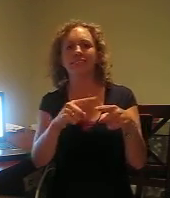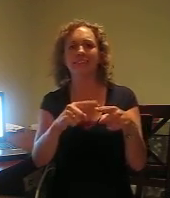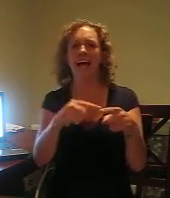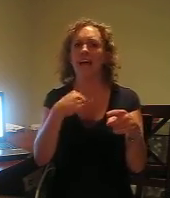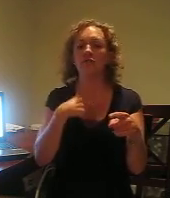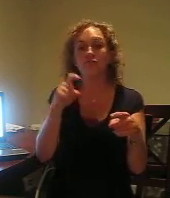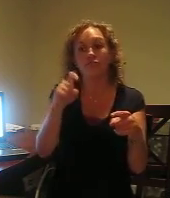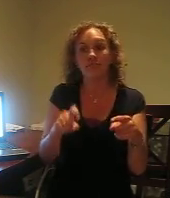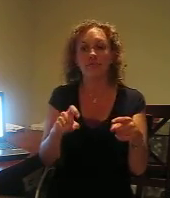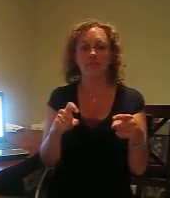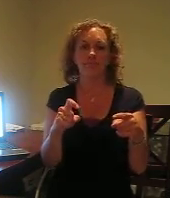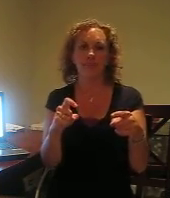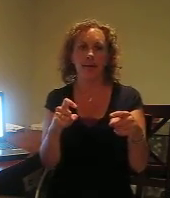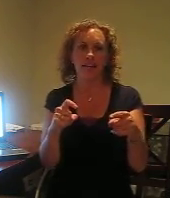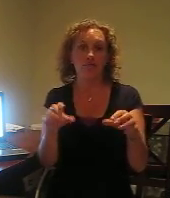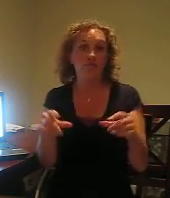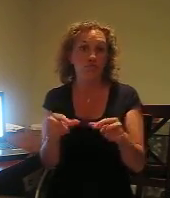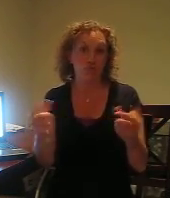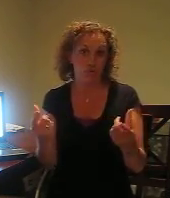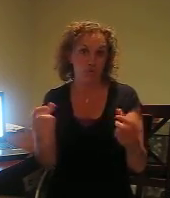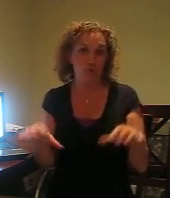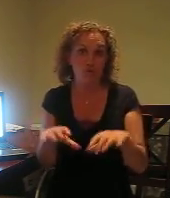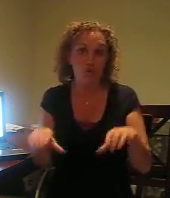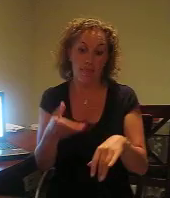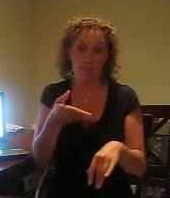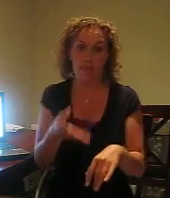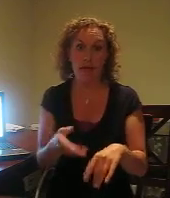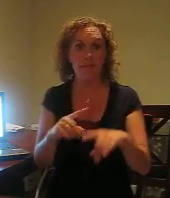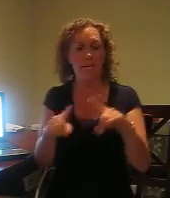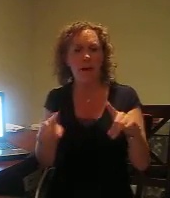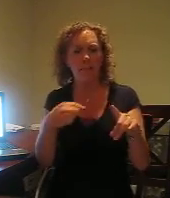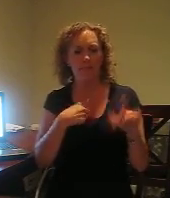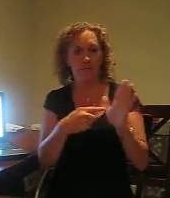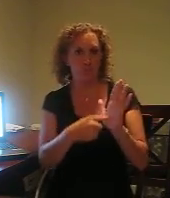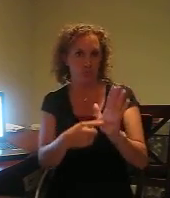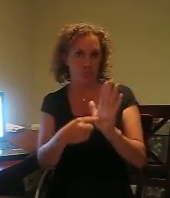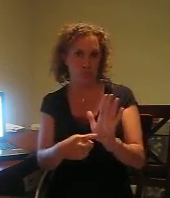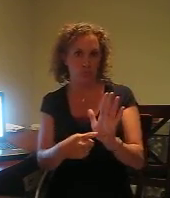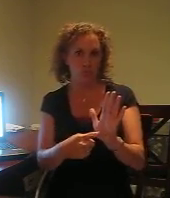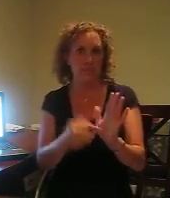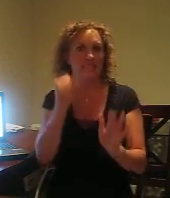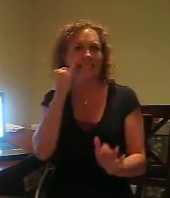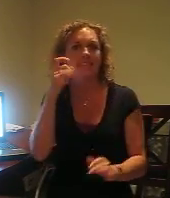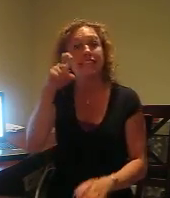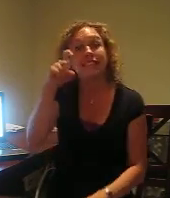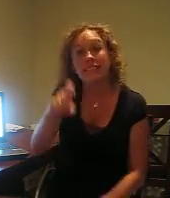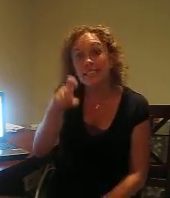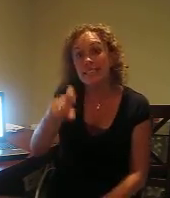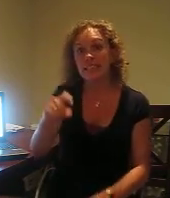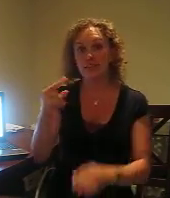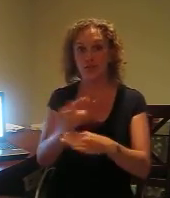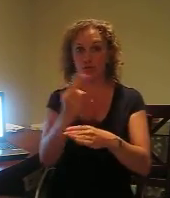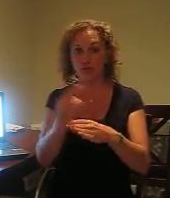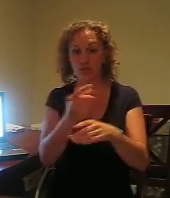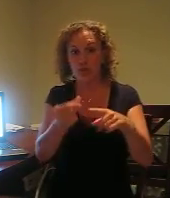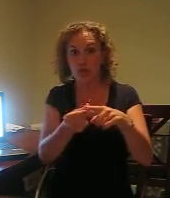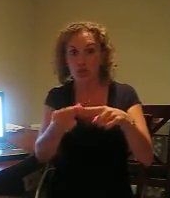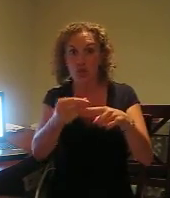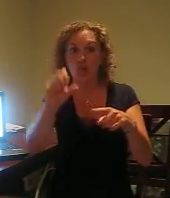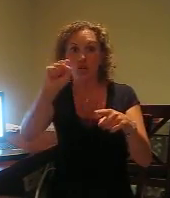this to demonstrate to you that if you have to use the sharpened portion of your blade, you're going to want to use the tip rather